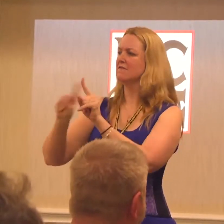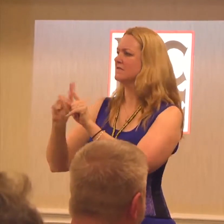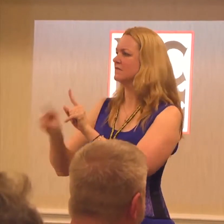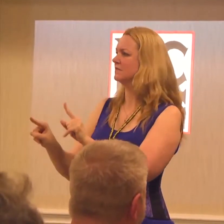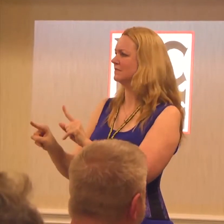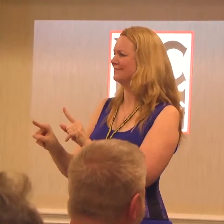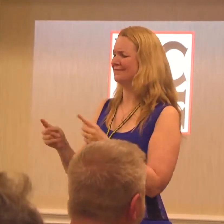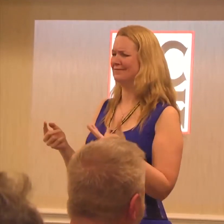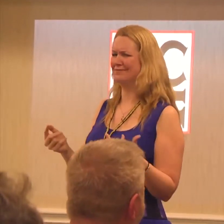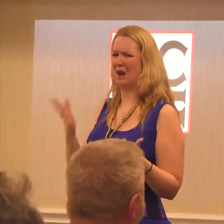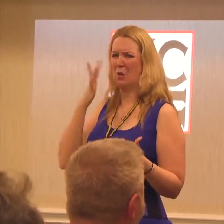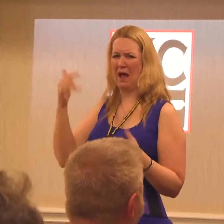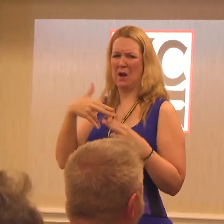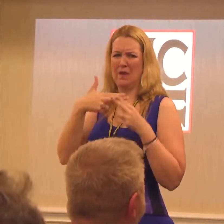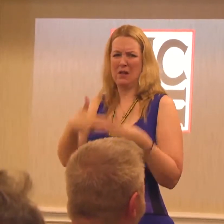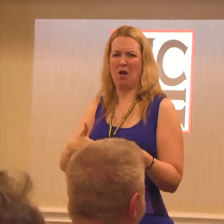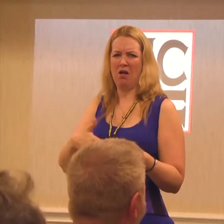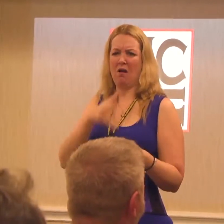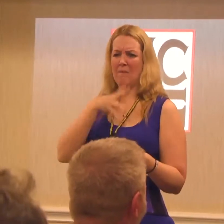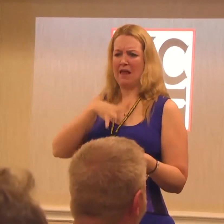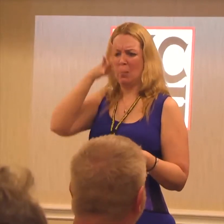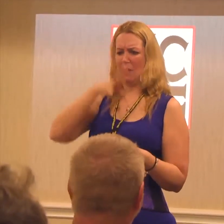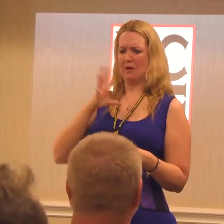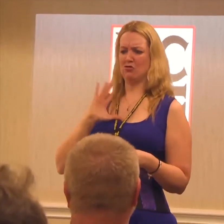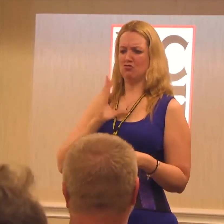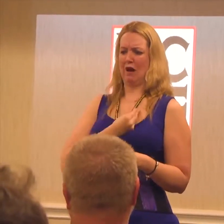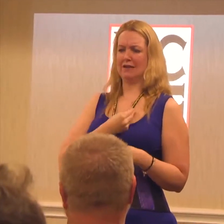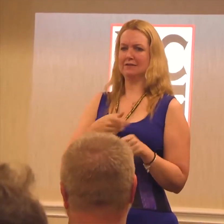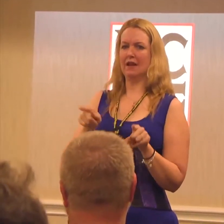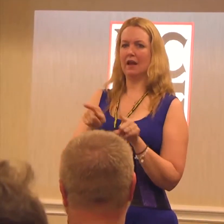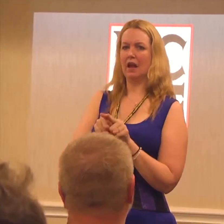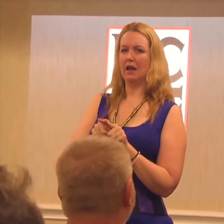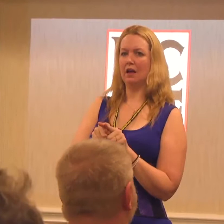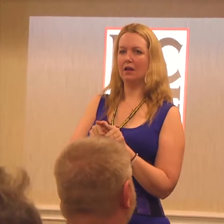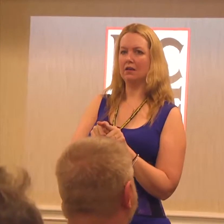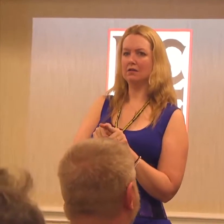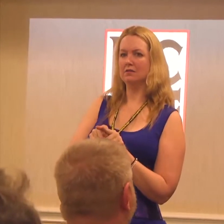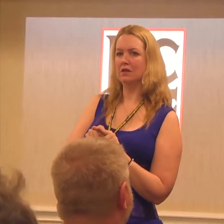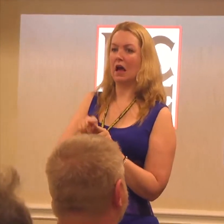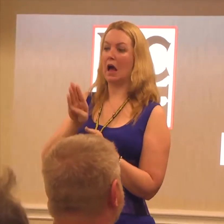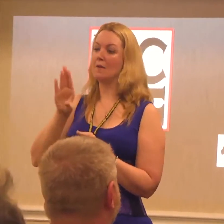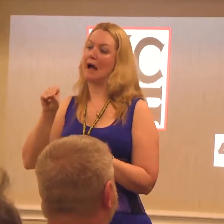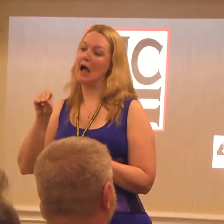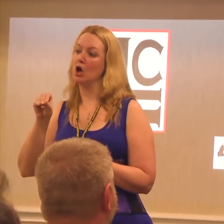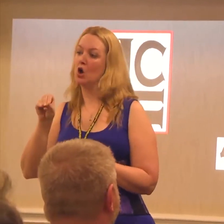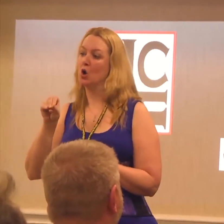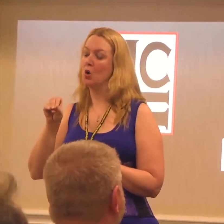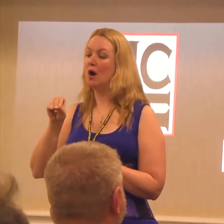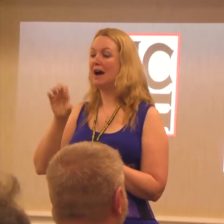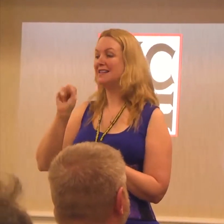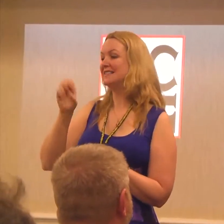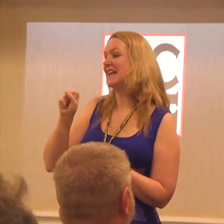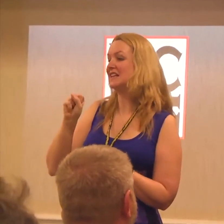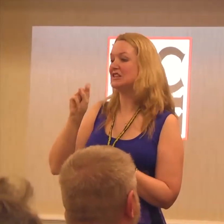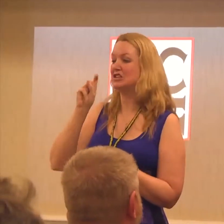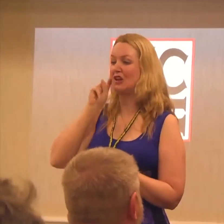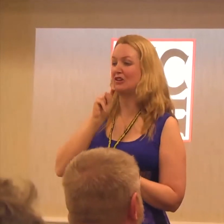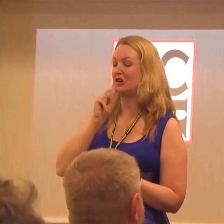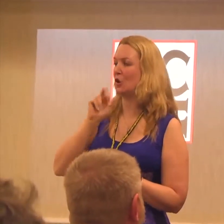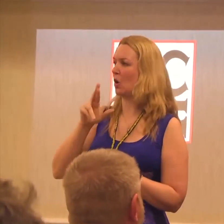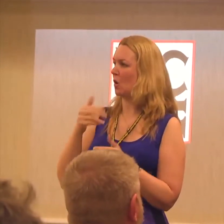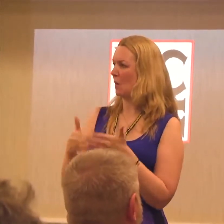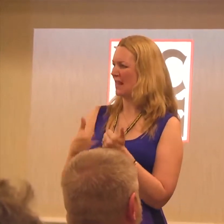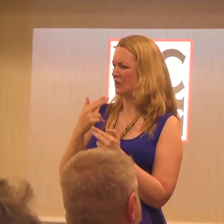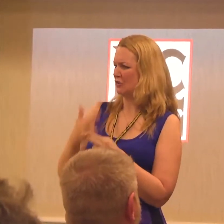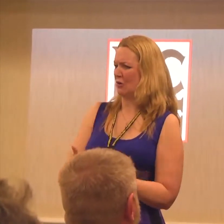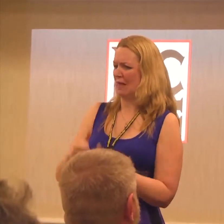Why do we refer to men and women who are trans as bio-born, cisgendered, or any other term